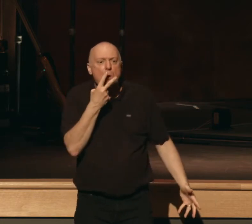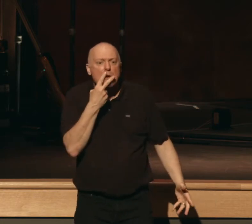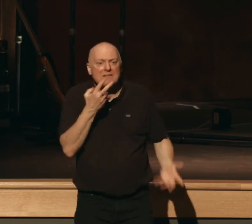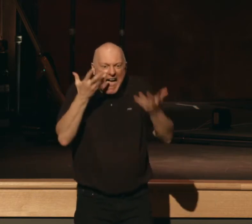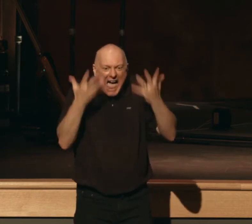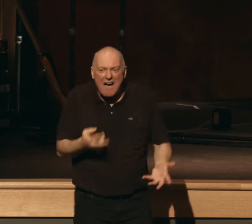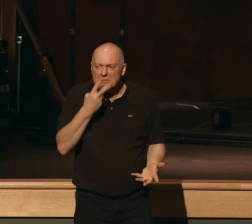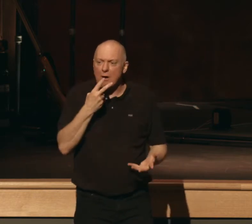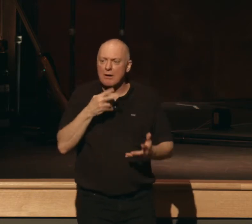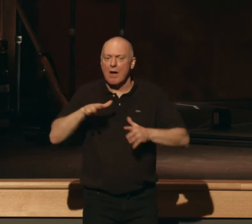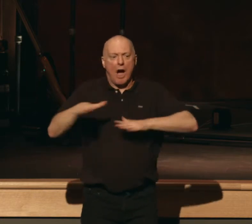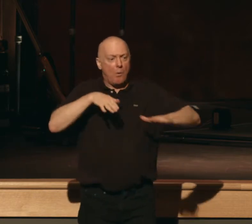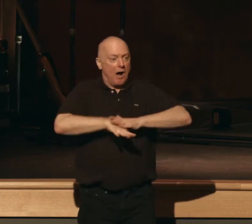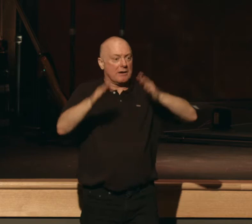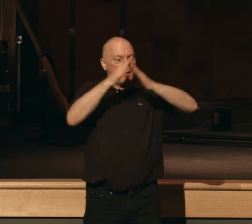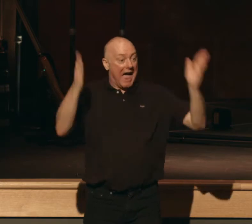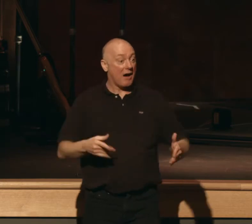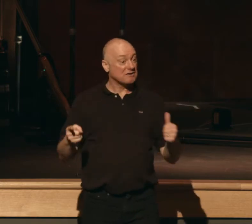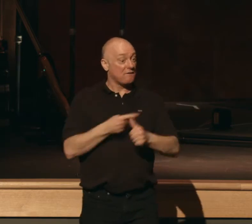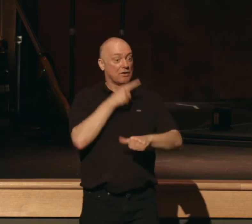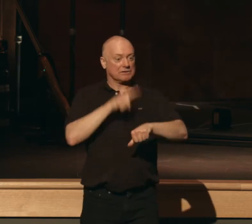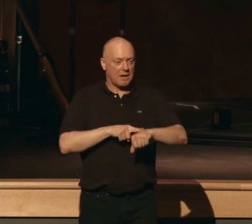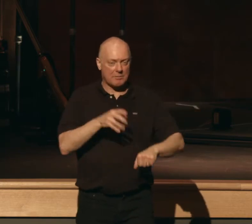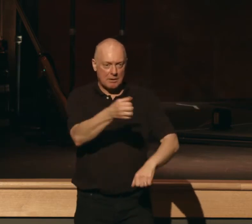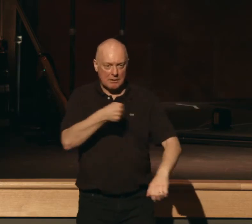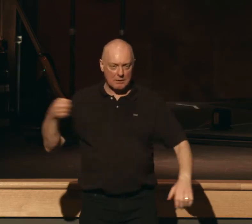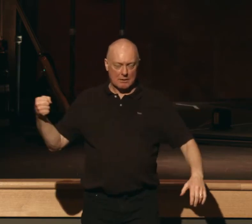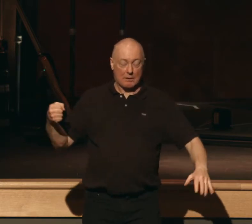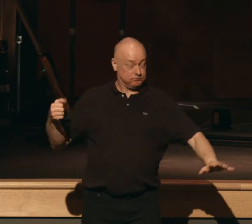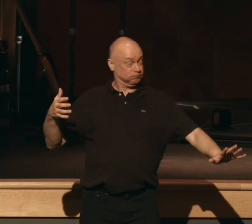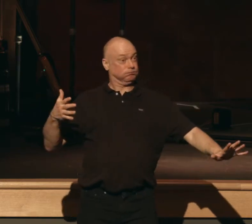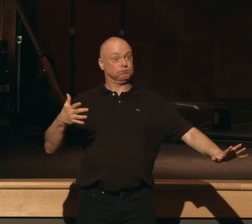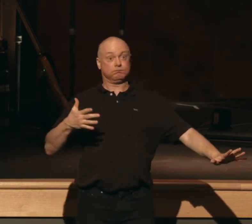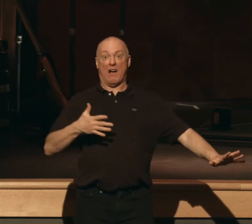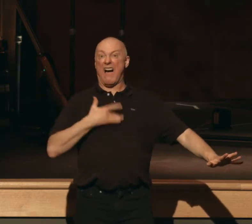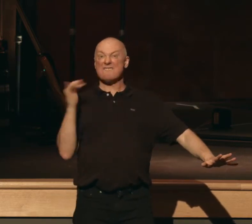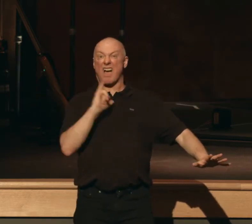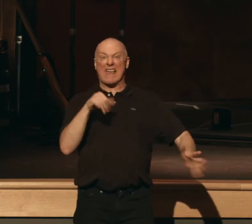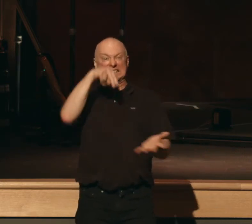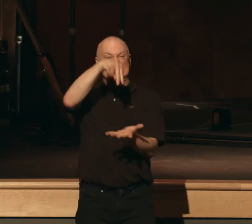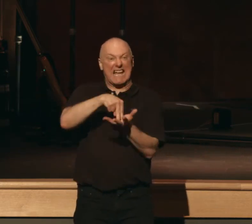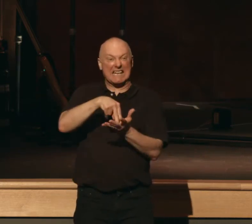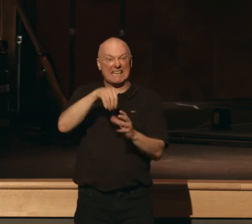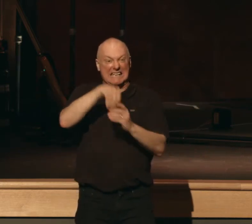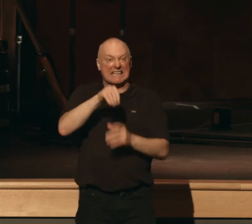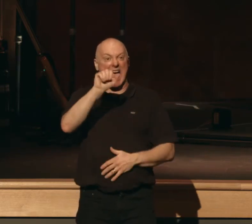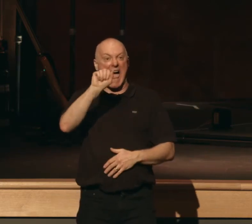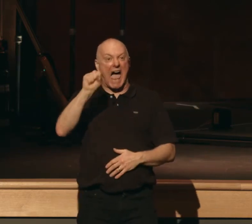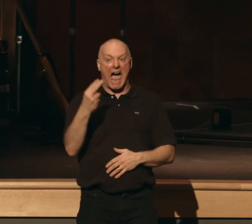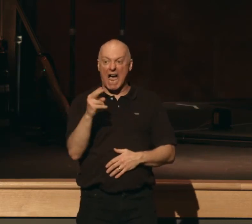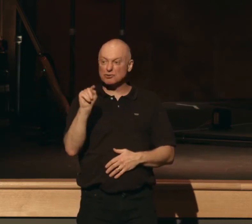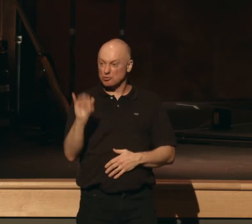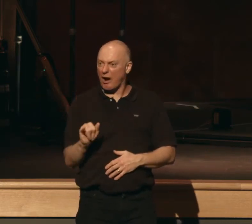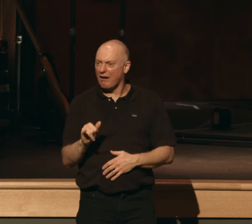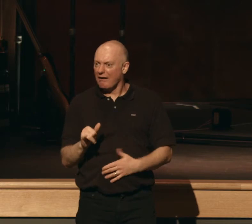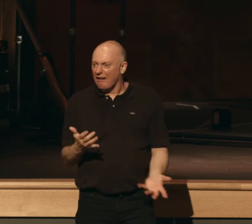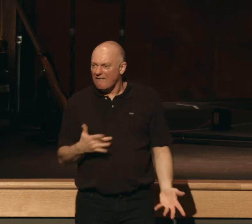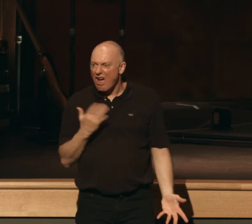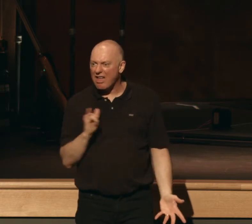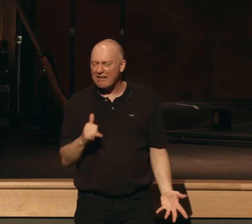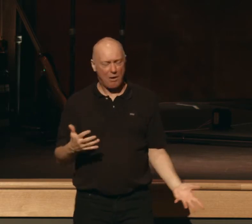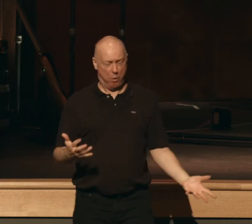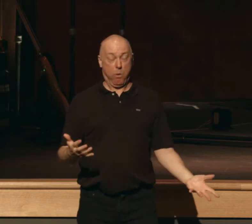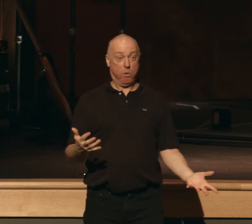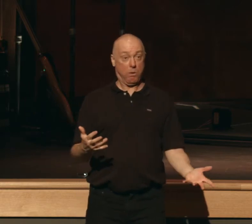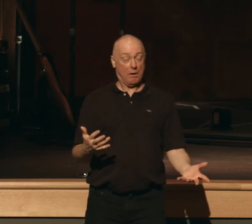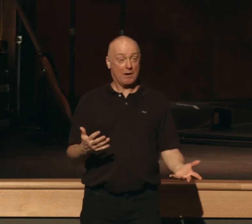And so when I walked into that house for the first time, I literally felt like I was standing in an ashtray. Like, that's what I felt like. It was like, man,